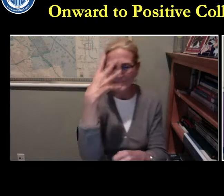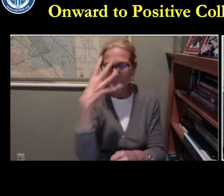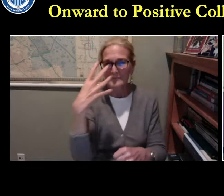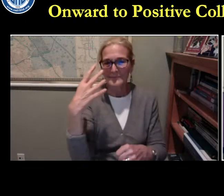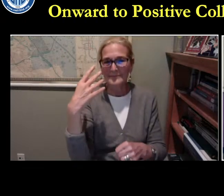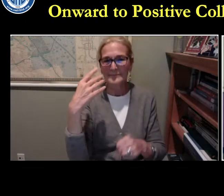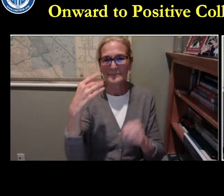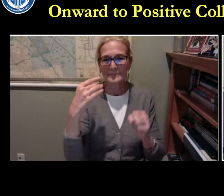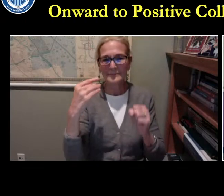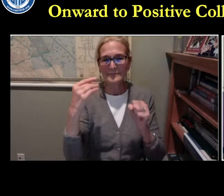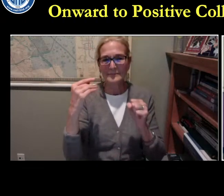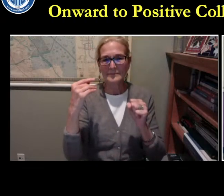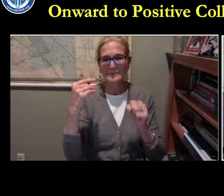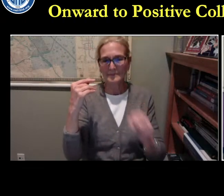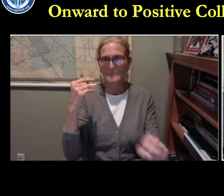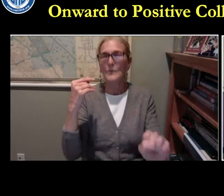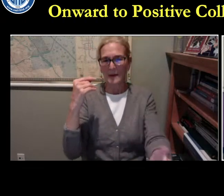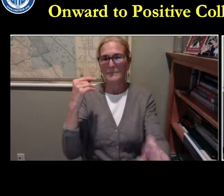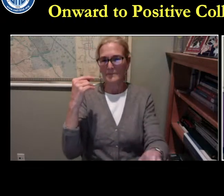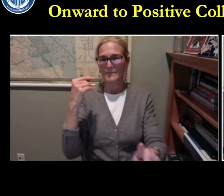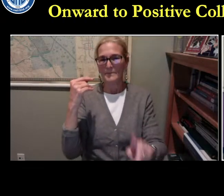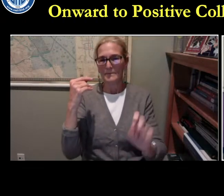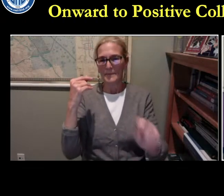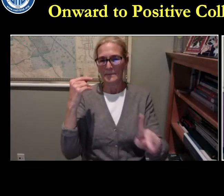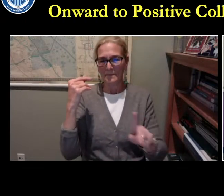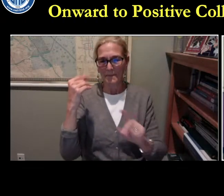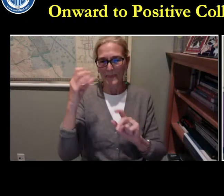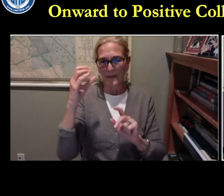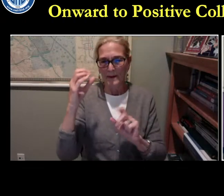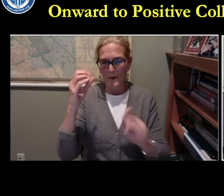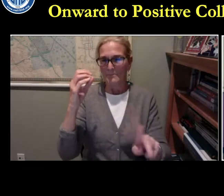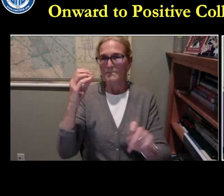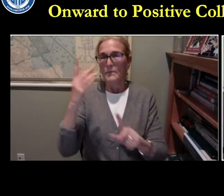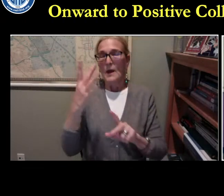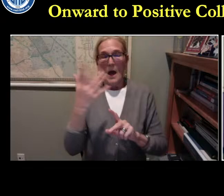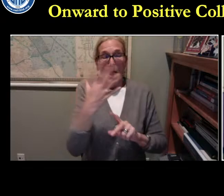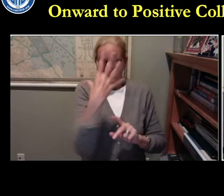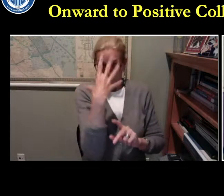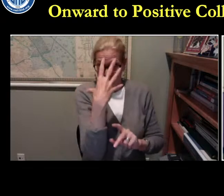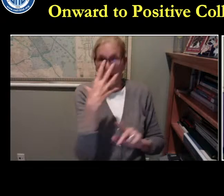English just like you edit your ASL. So you have to edit